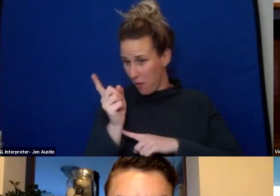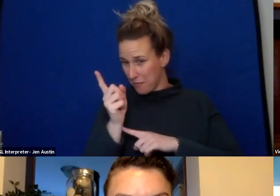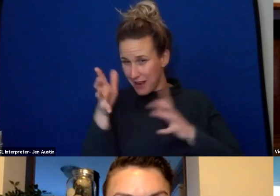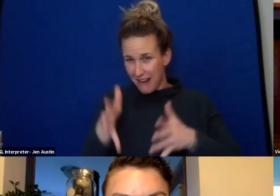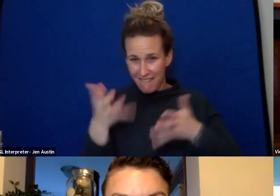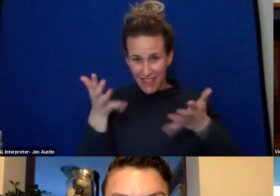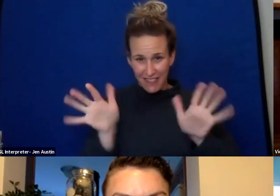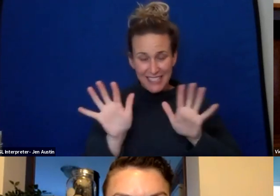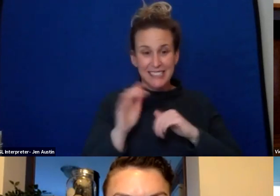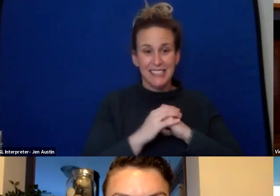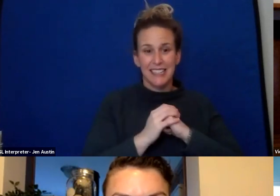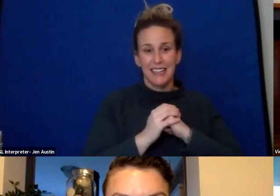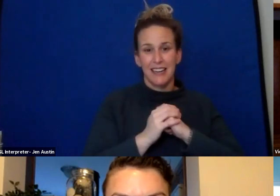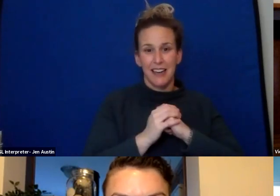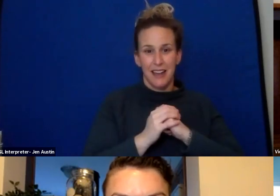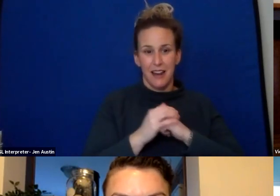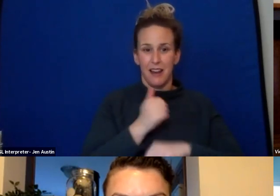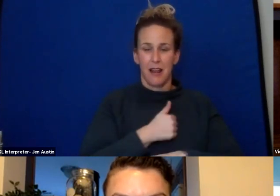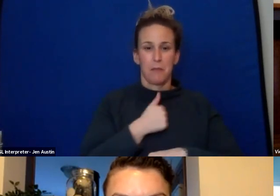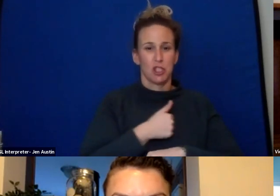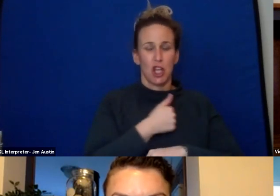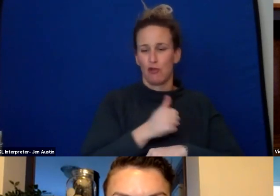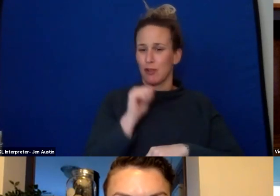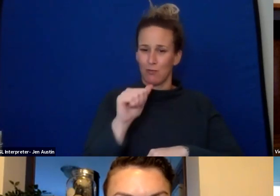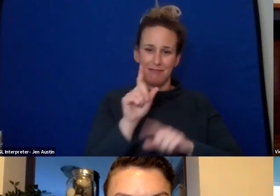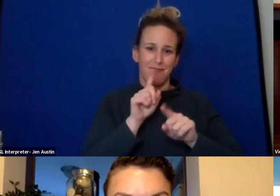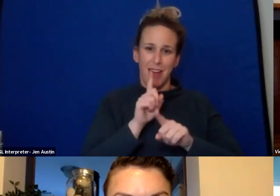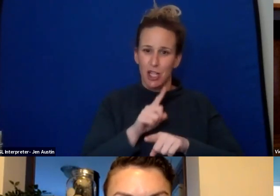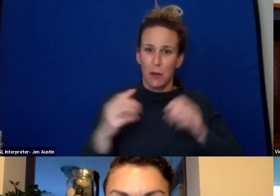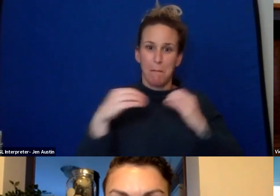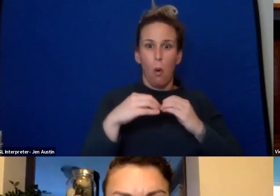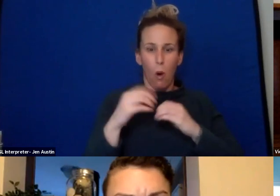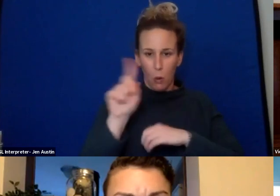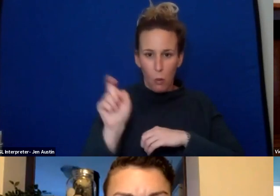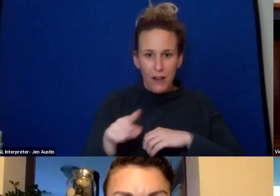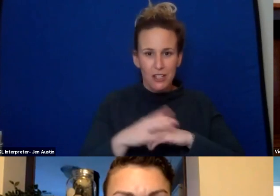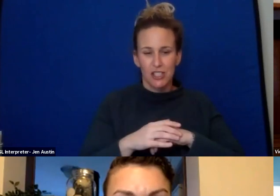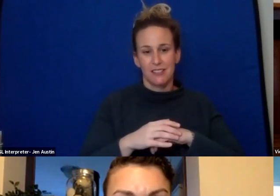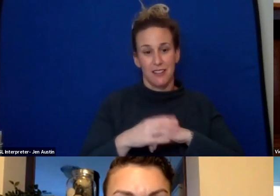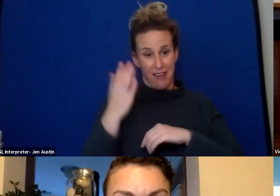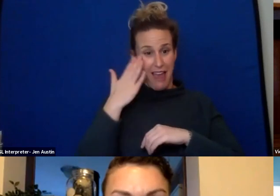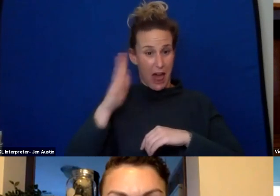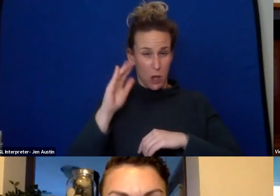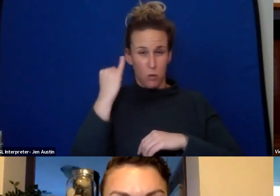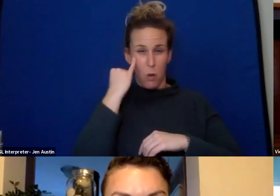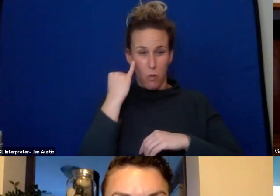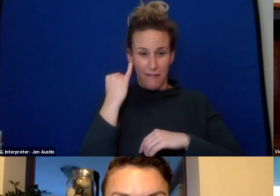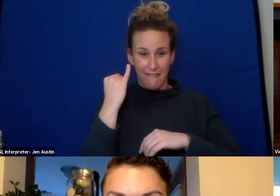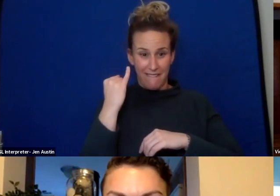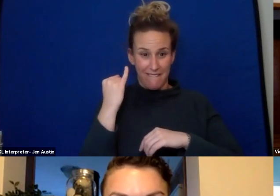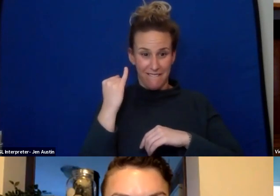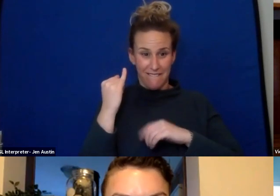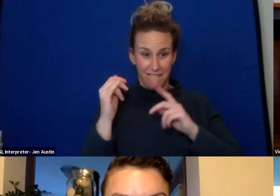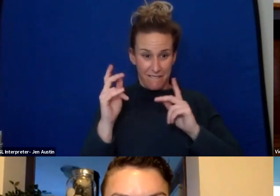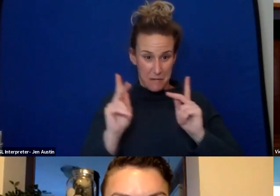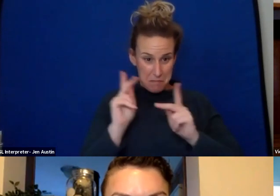left um i'm sorry we did not get to more questions um i don't know if uh our folks from